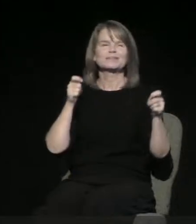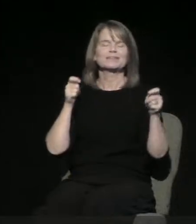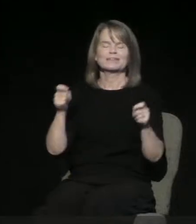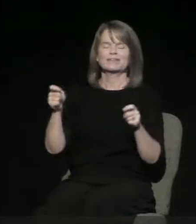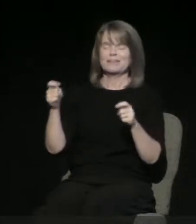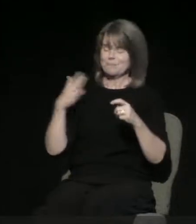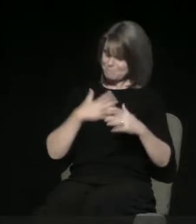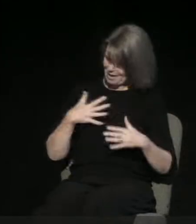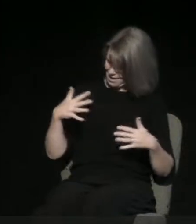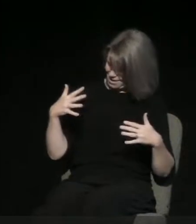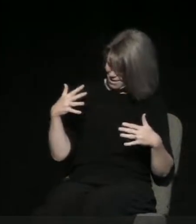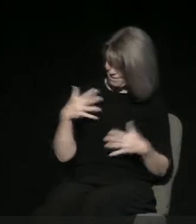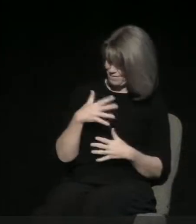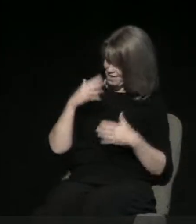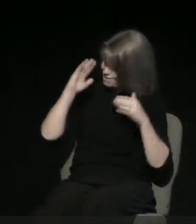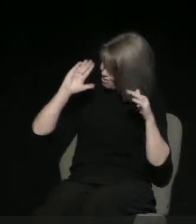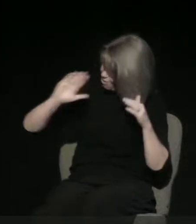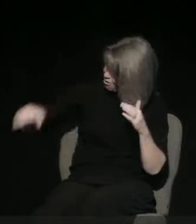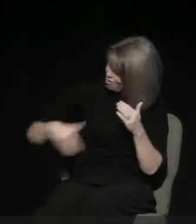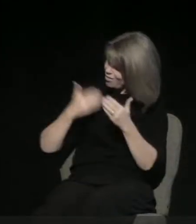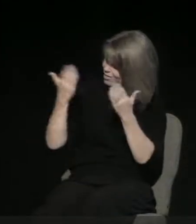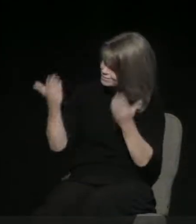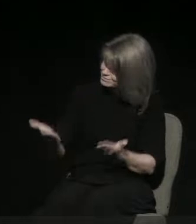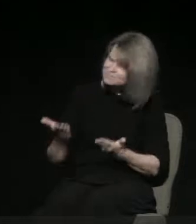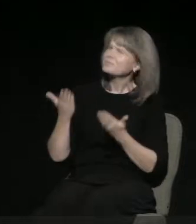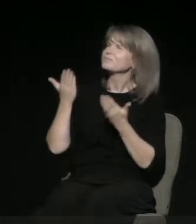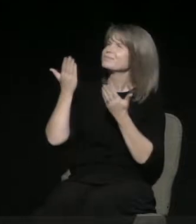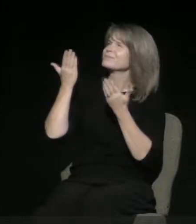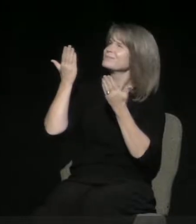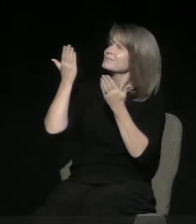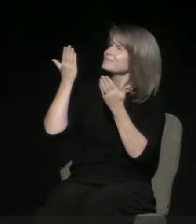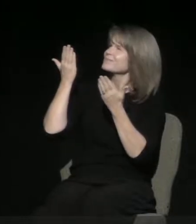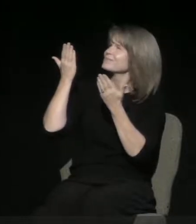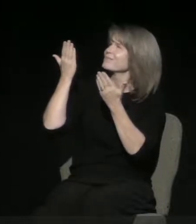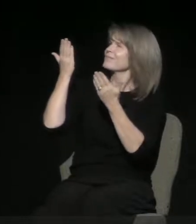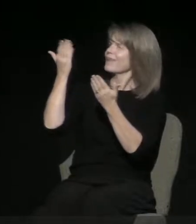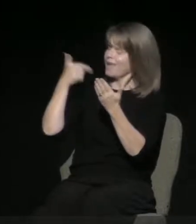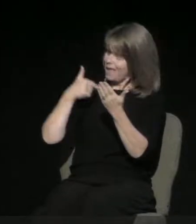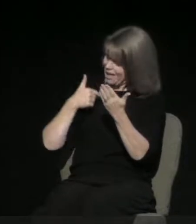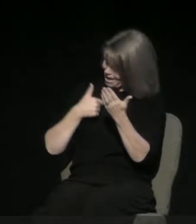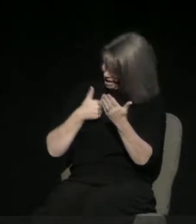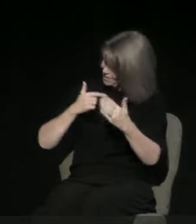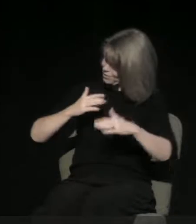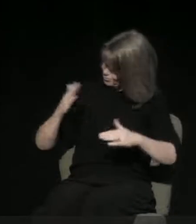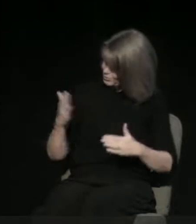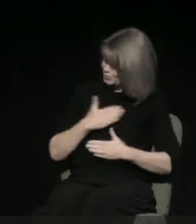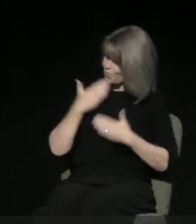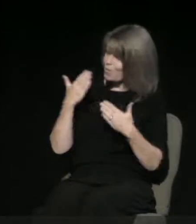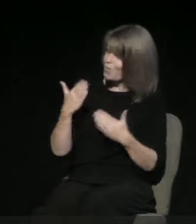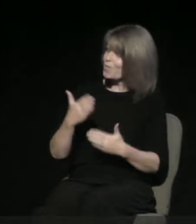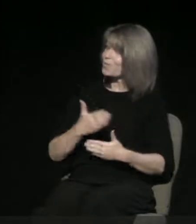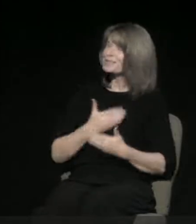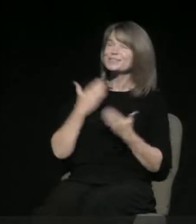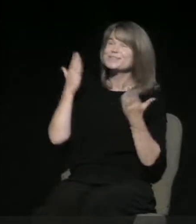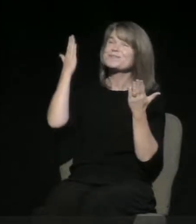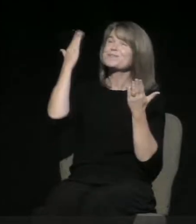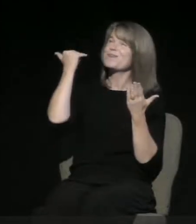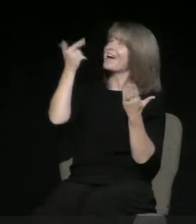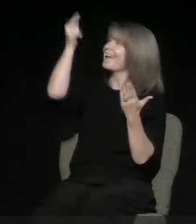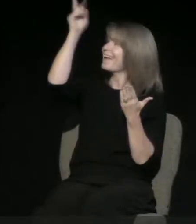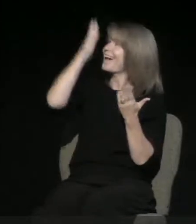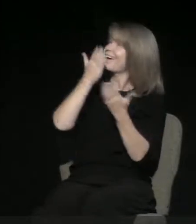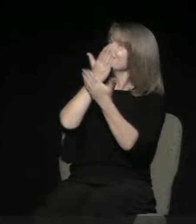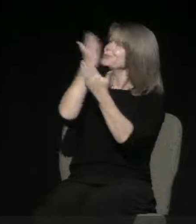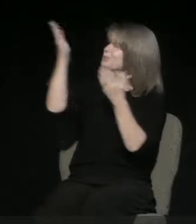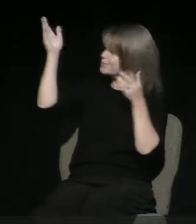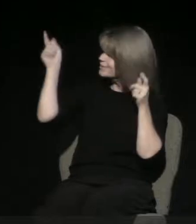fear I lay at your feet, and I sing through the night. Oh God,